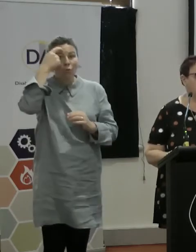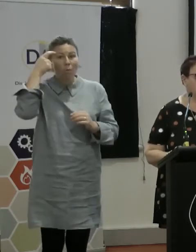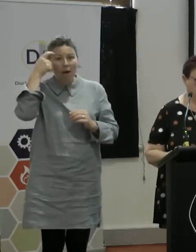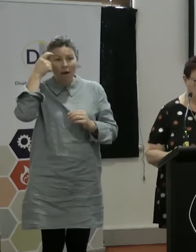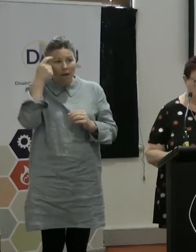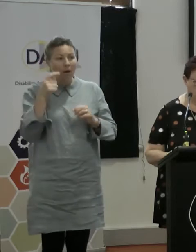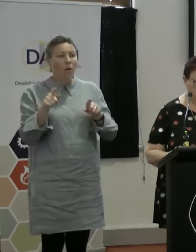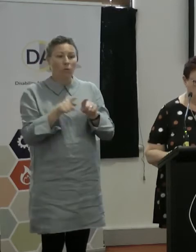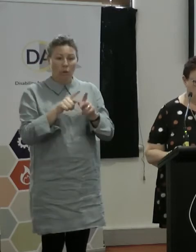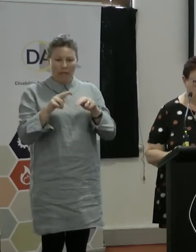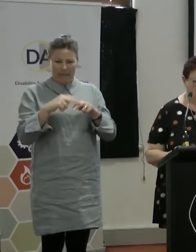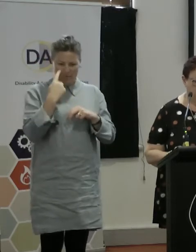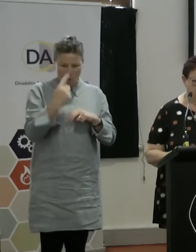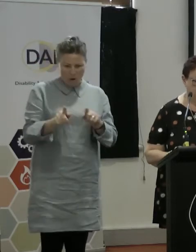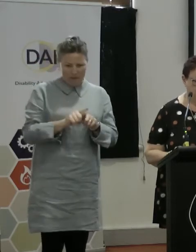of abuse were not acknowledged.